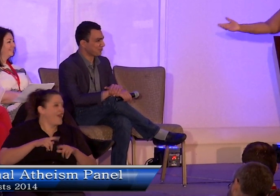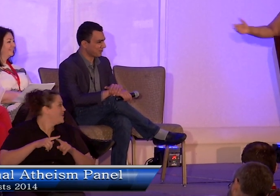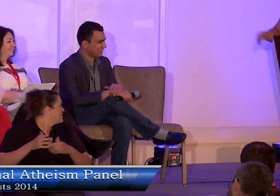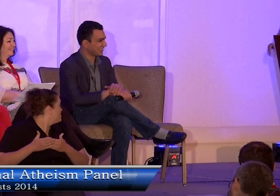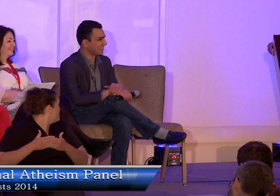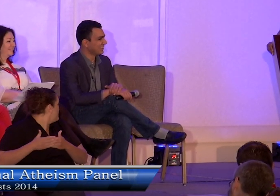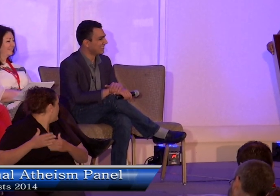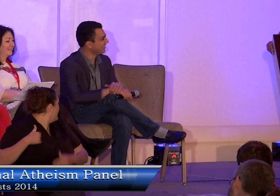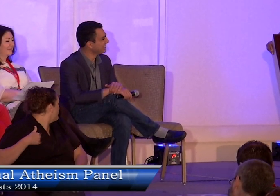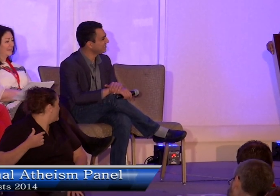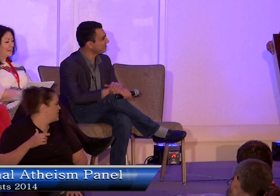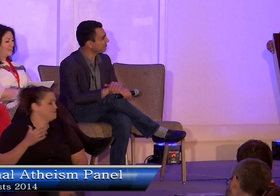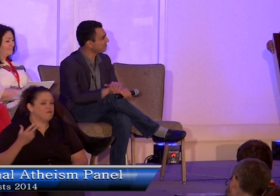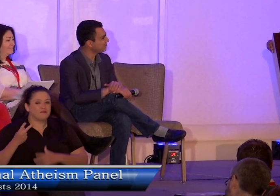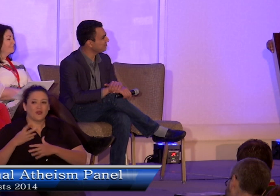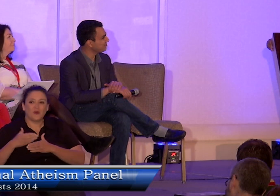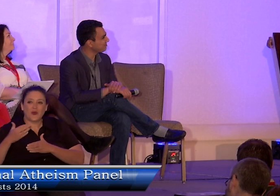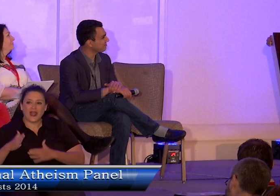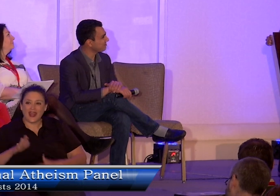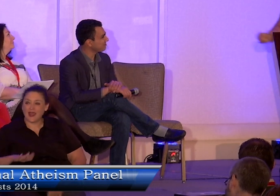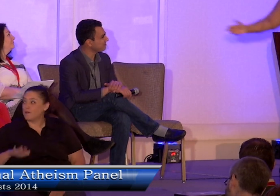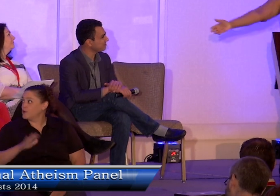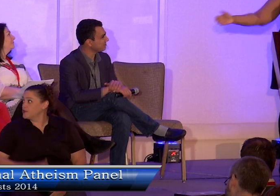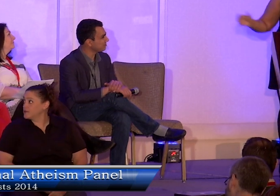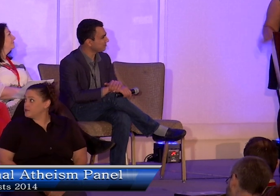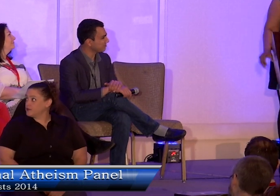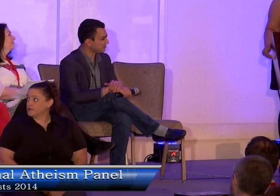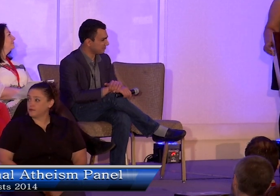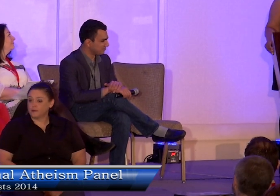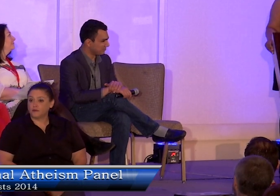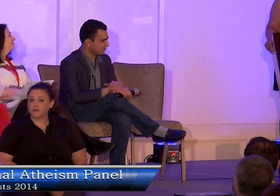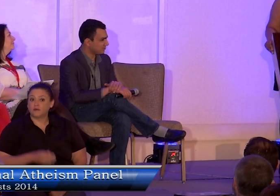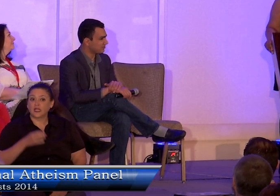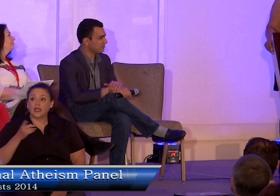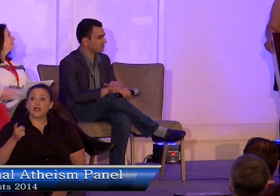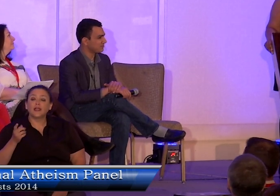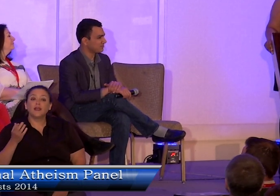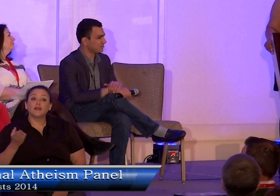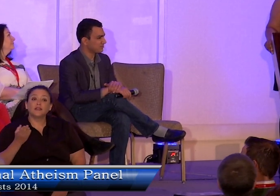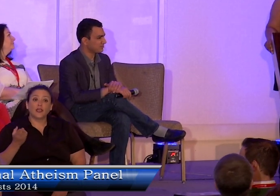Yeah, we are neighbors. Faisal Al Mutar, he is here to